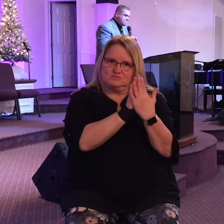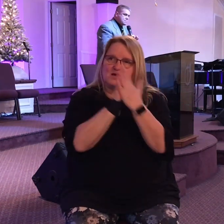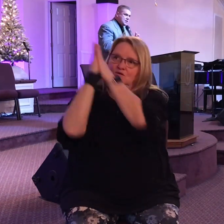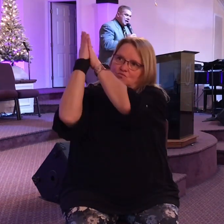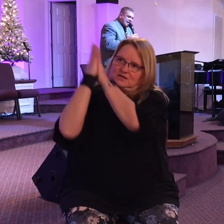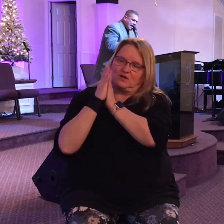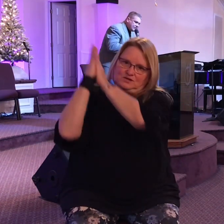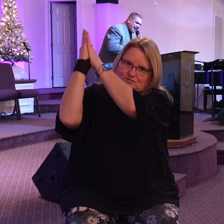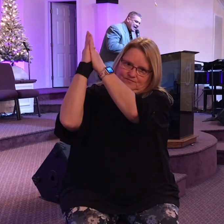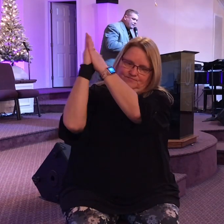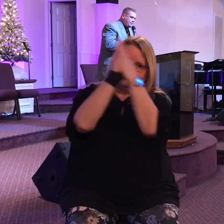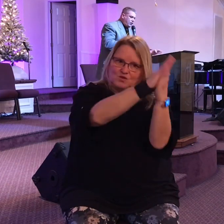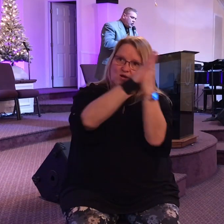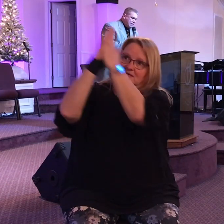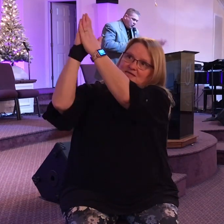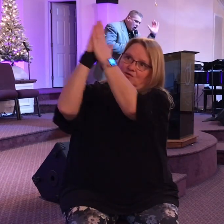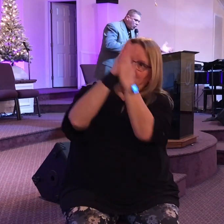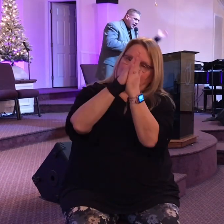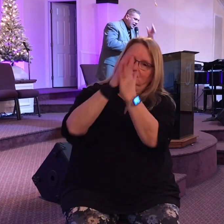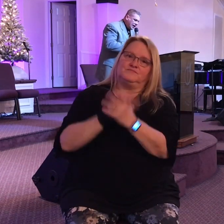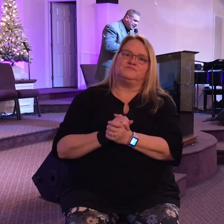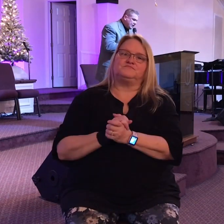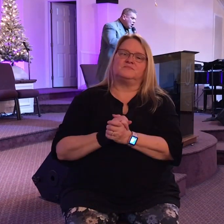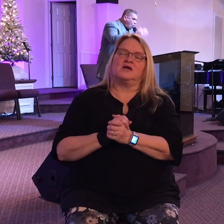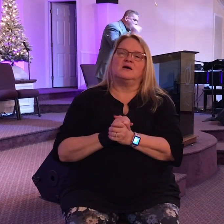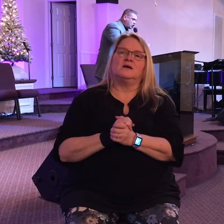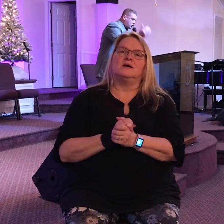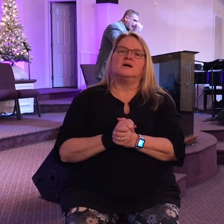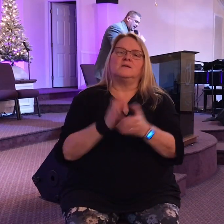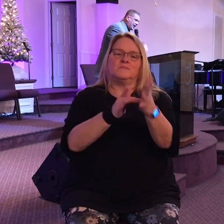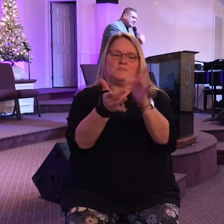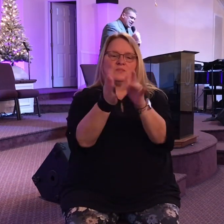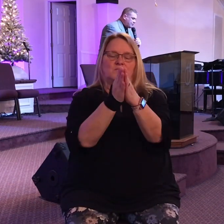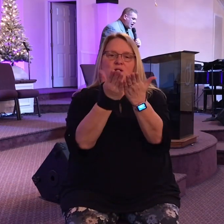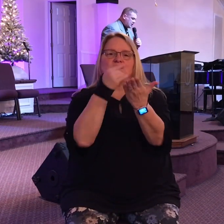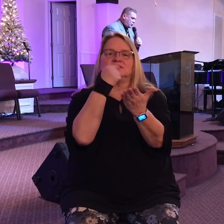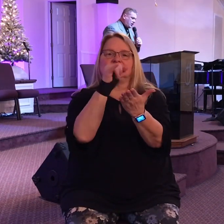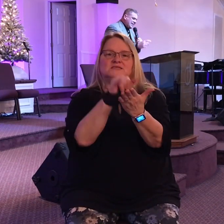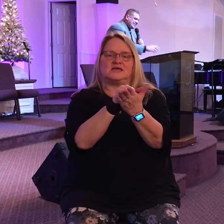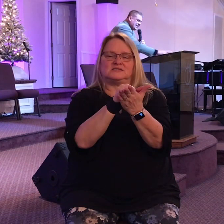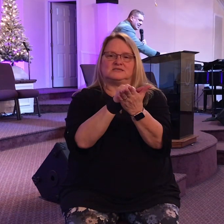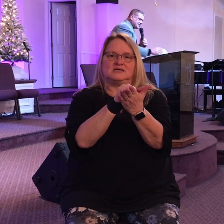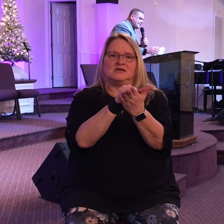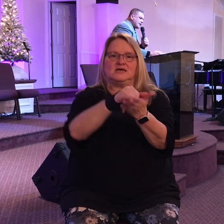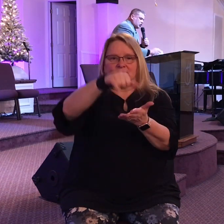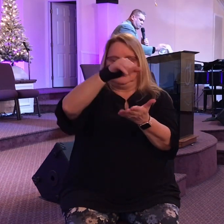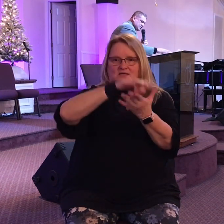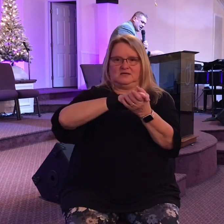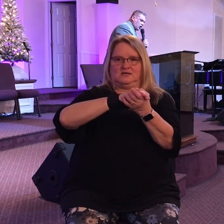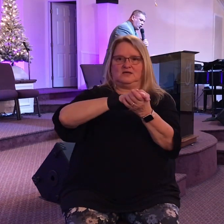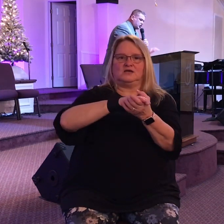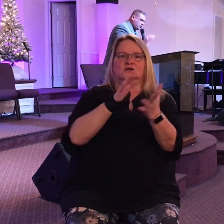church. He gave his life up for her to make her holy and clean, washed by the cleansing of God's word. He did this